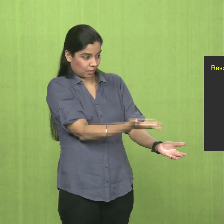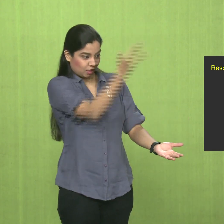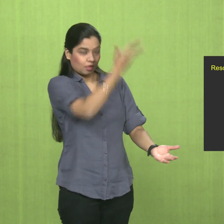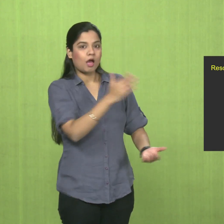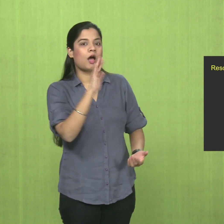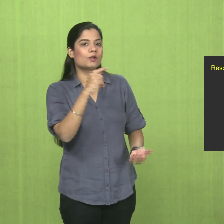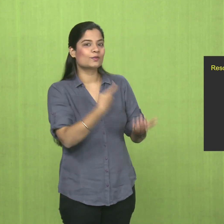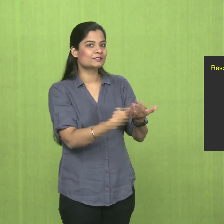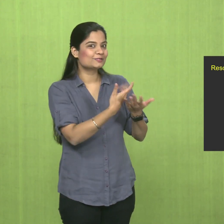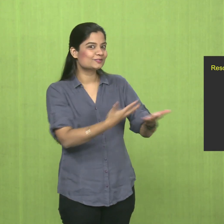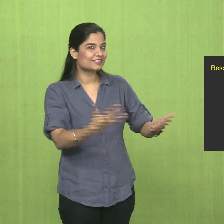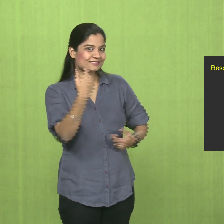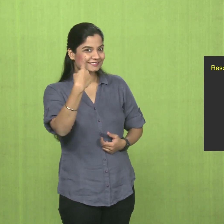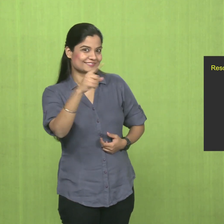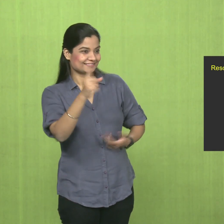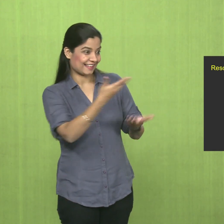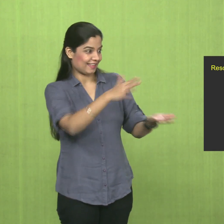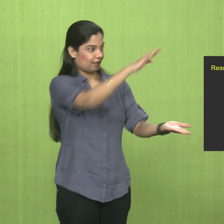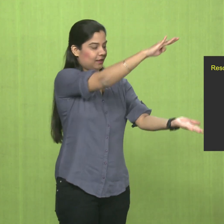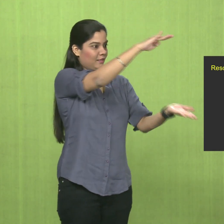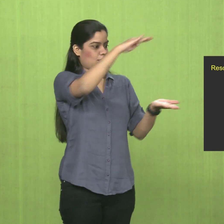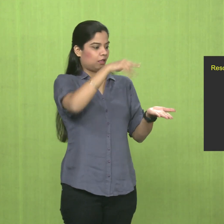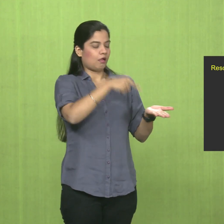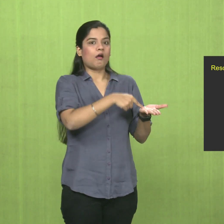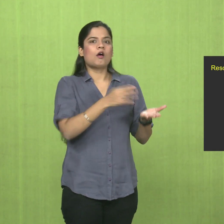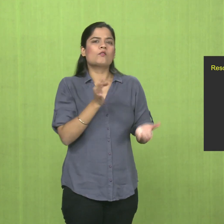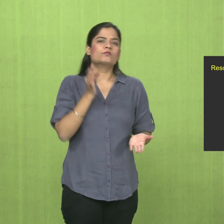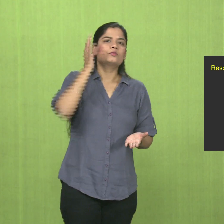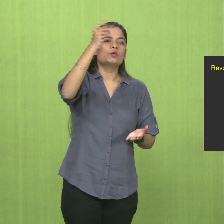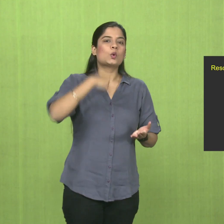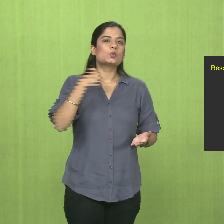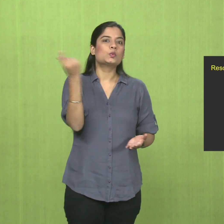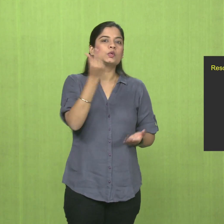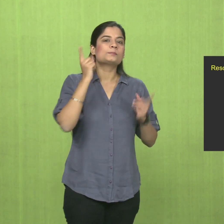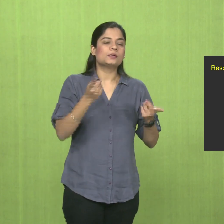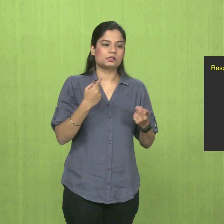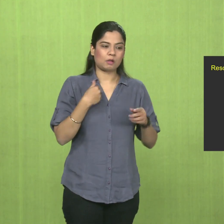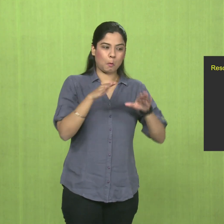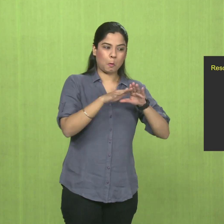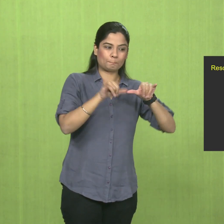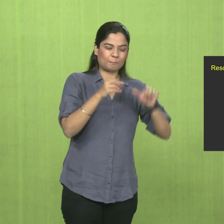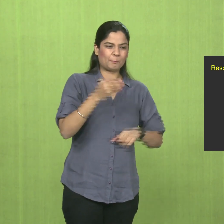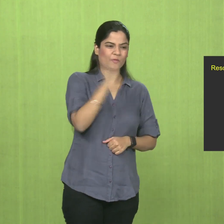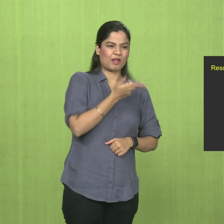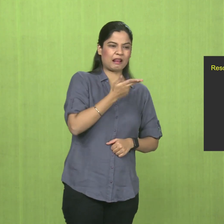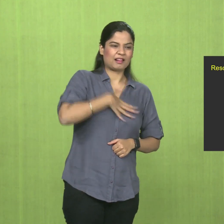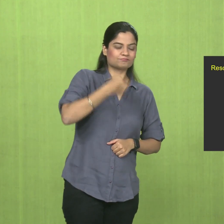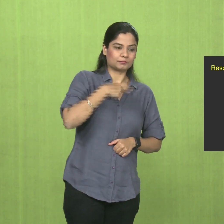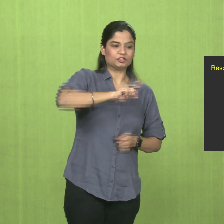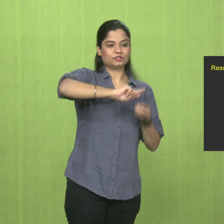for something. The saving is a resource. The money that's saved is a resource. How can it be used? Buying a